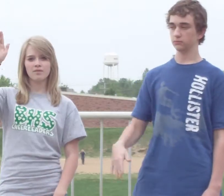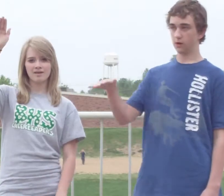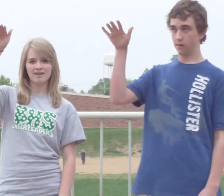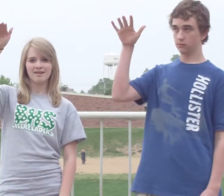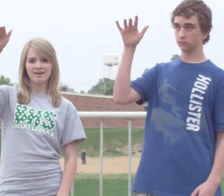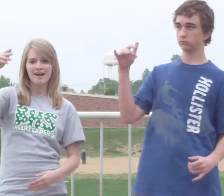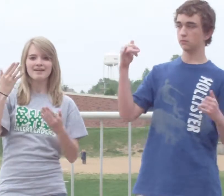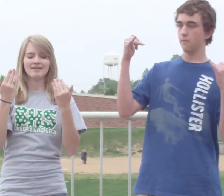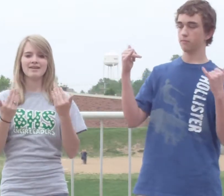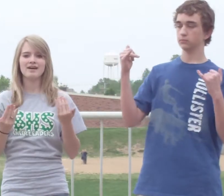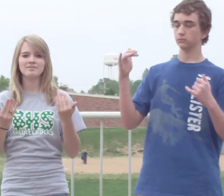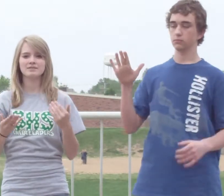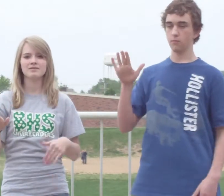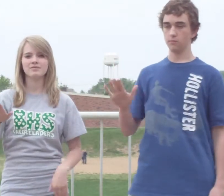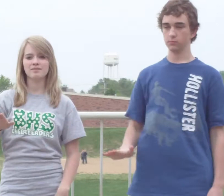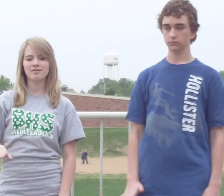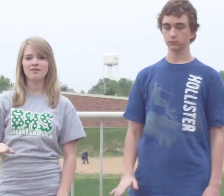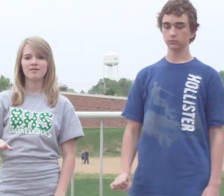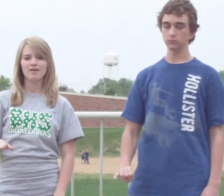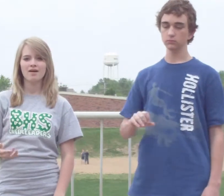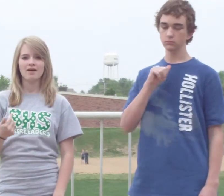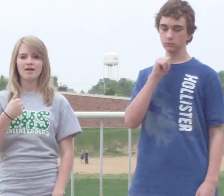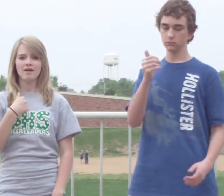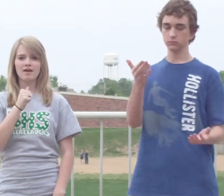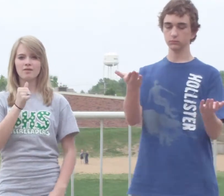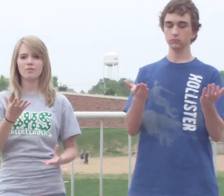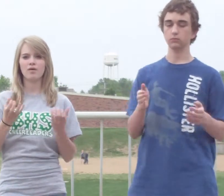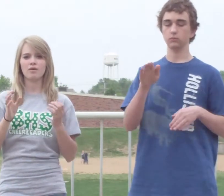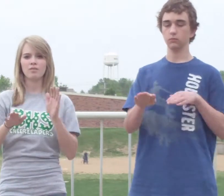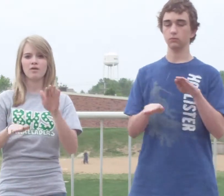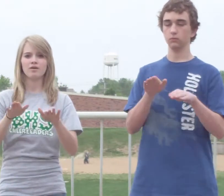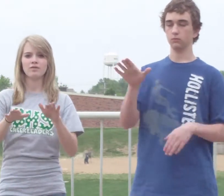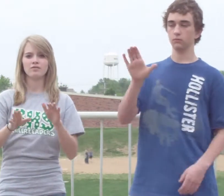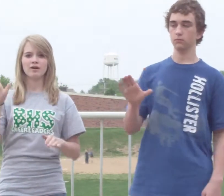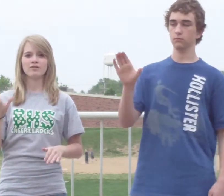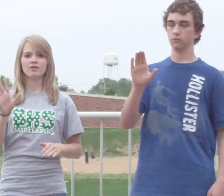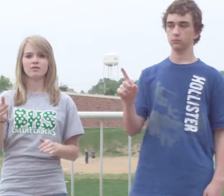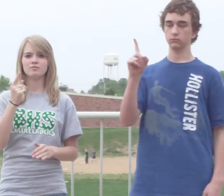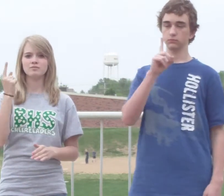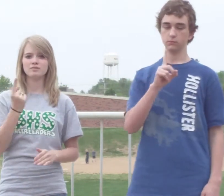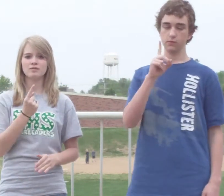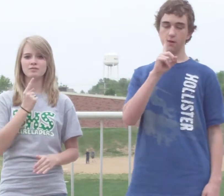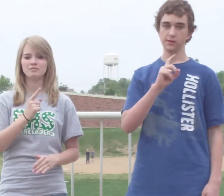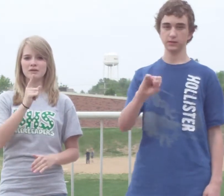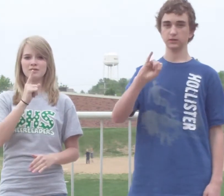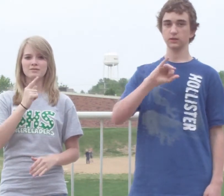high and I was so low. And I don't wanna walk around alone solo.